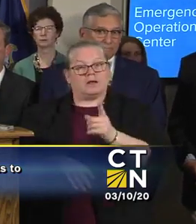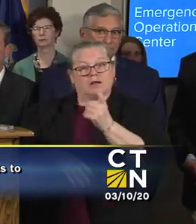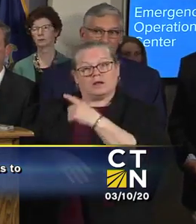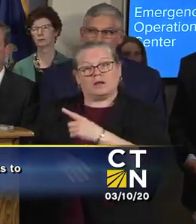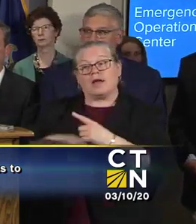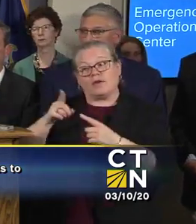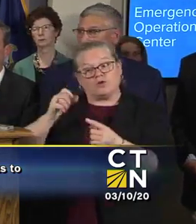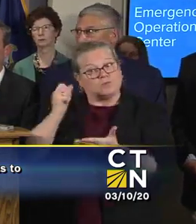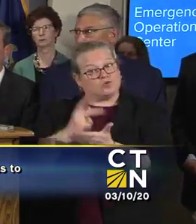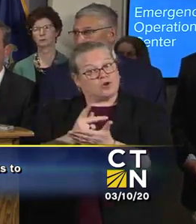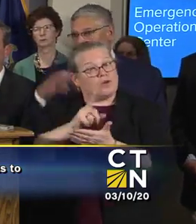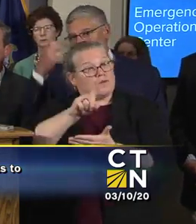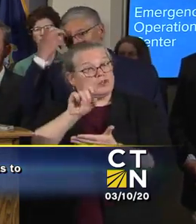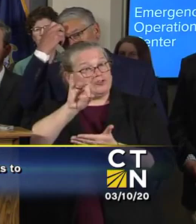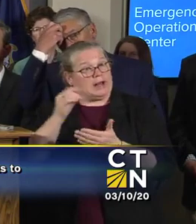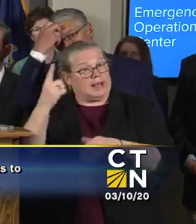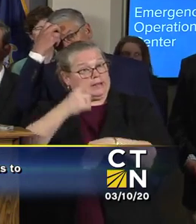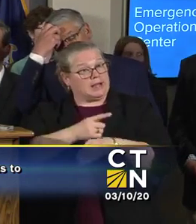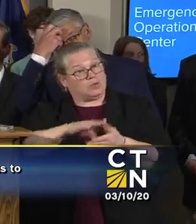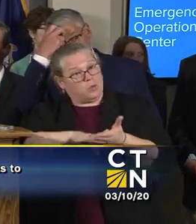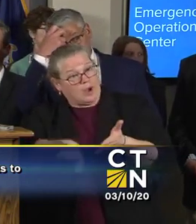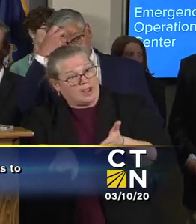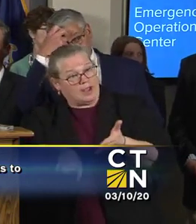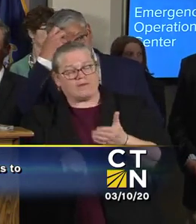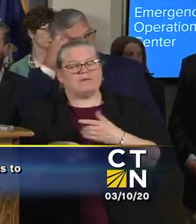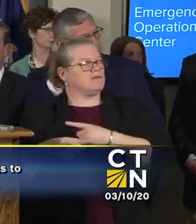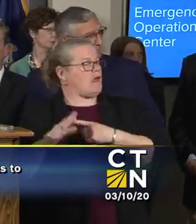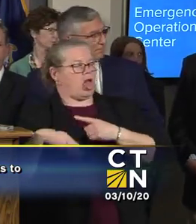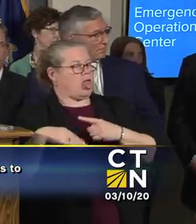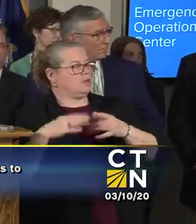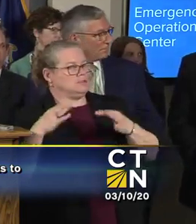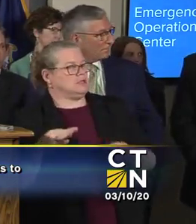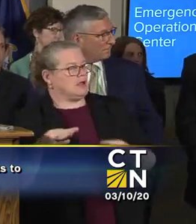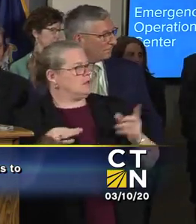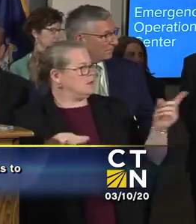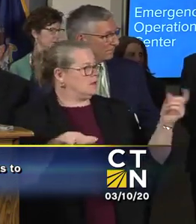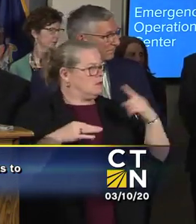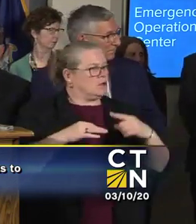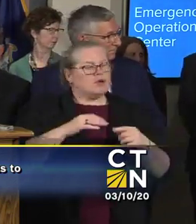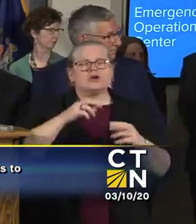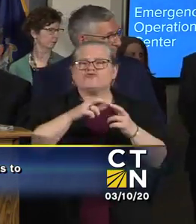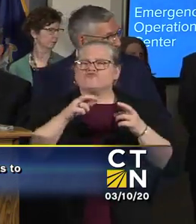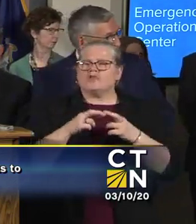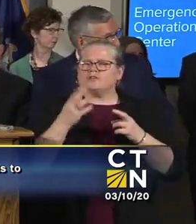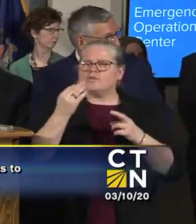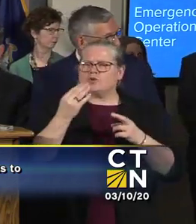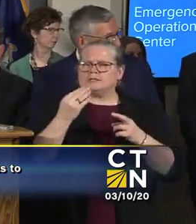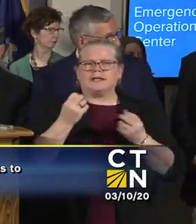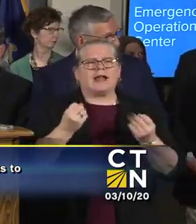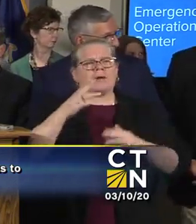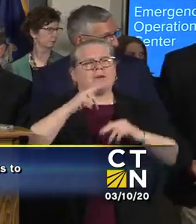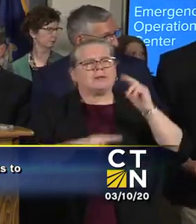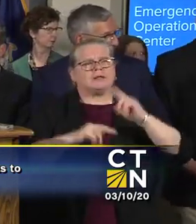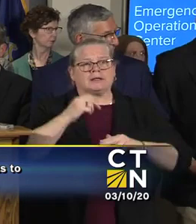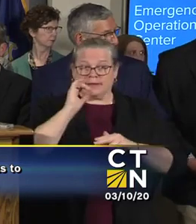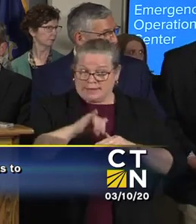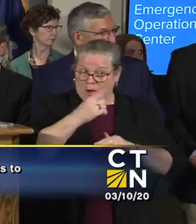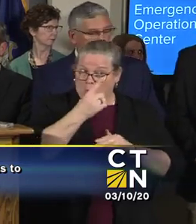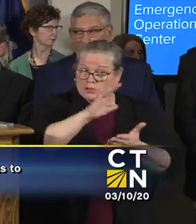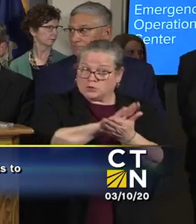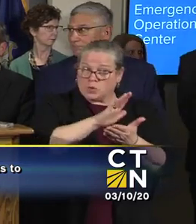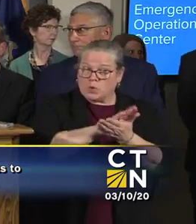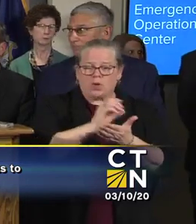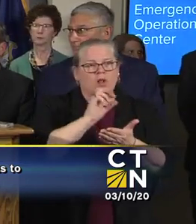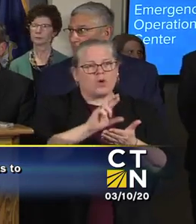anybody? At this point, we have not. It's a board decision. How many actual buildings are we talking about in Region 14? Are we talking one school? How many school It's